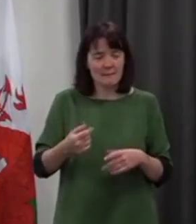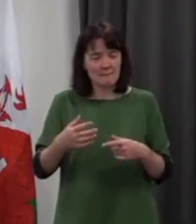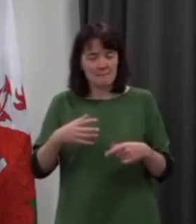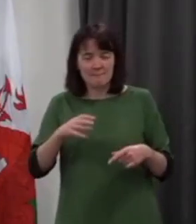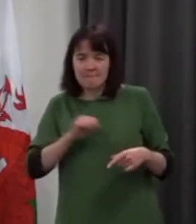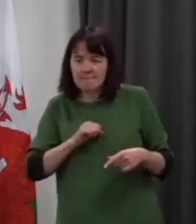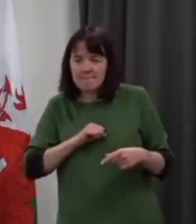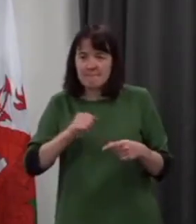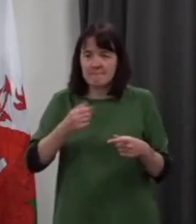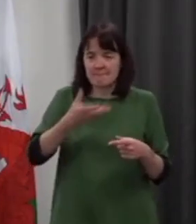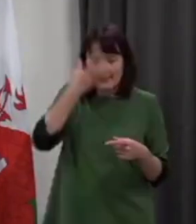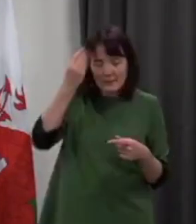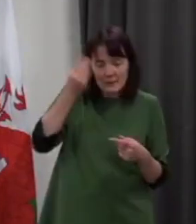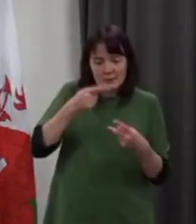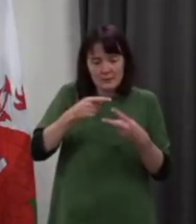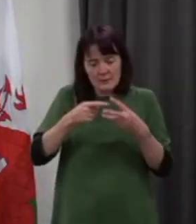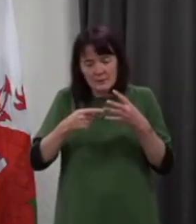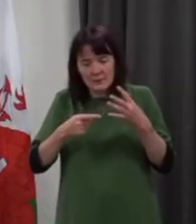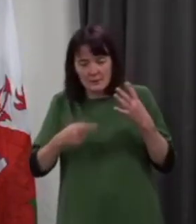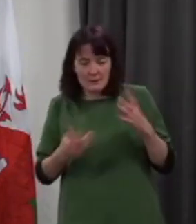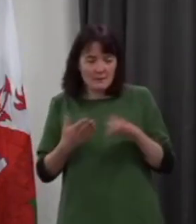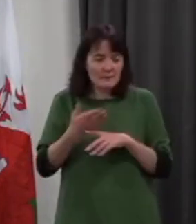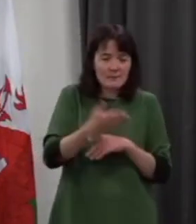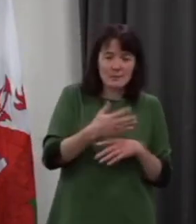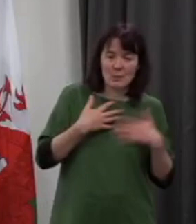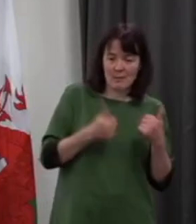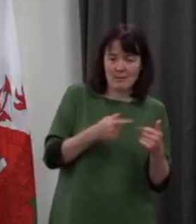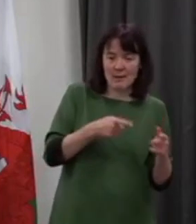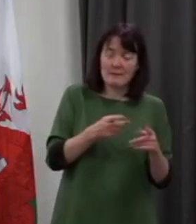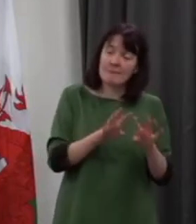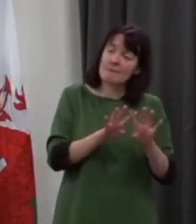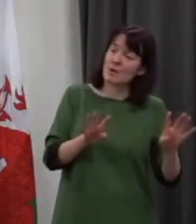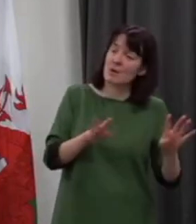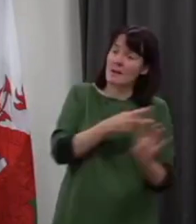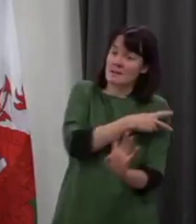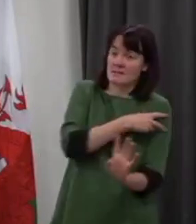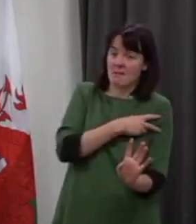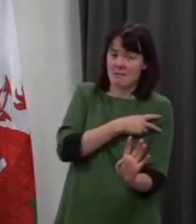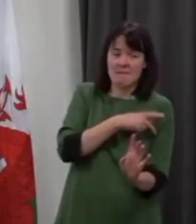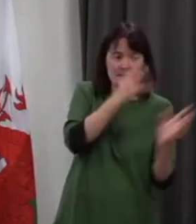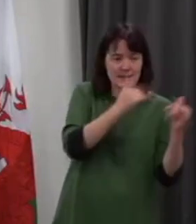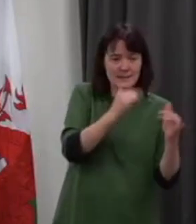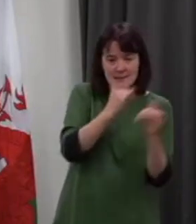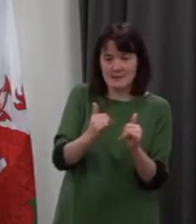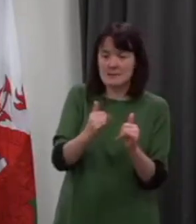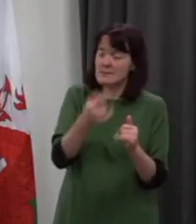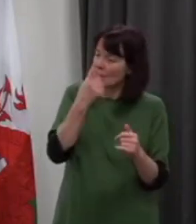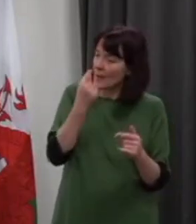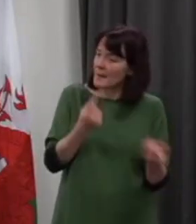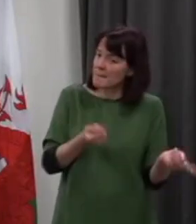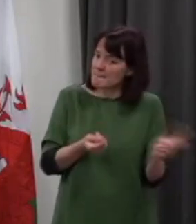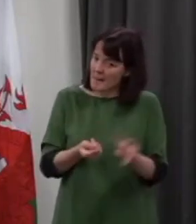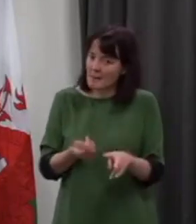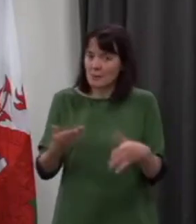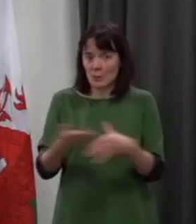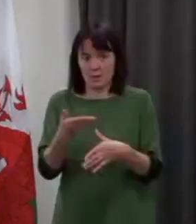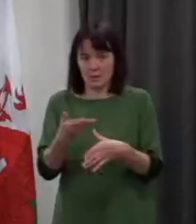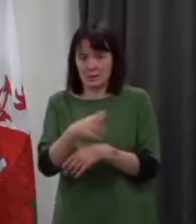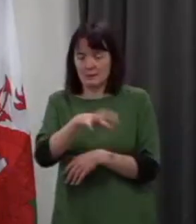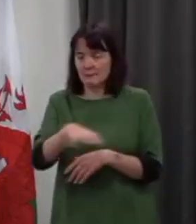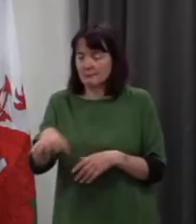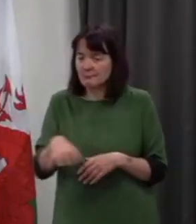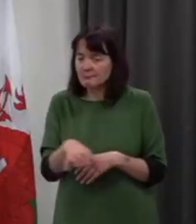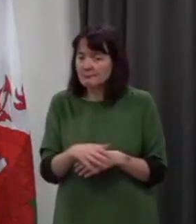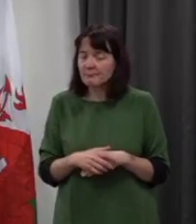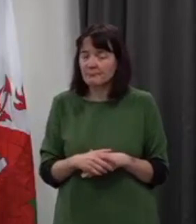then equally, of course, on getting our frontline staff tested and back into the workplace. The current issue with Gwent